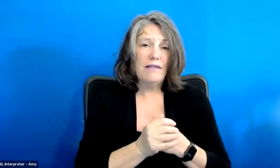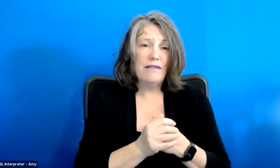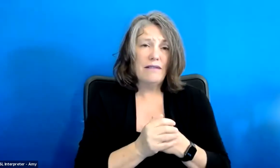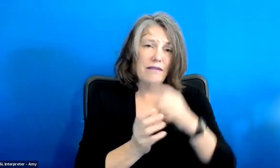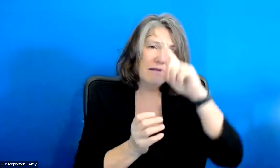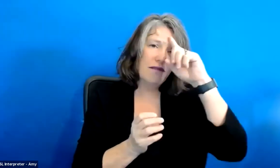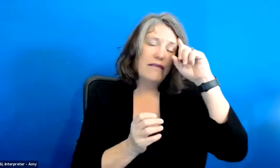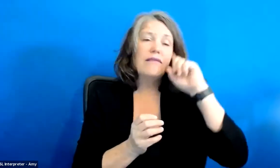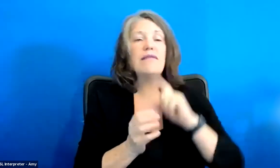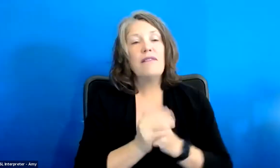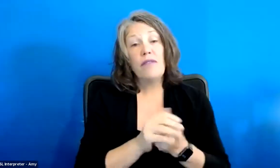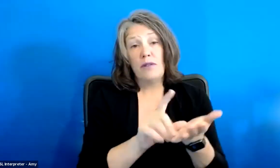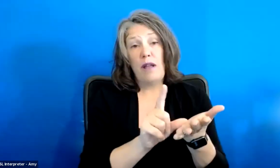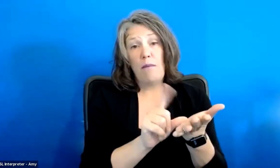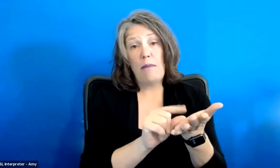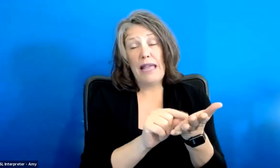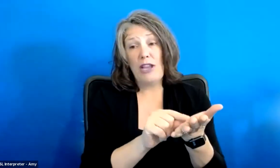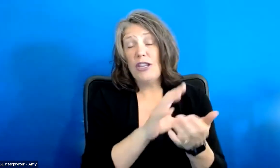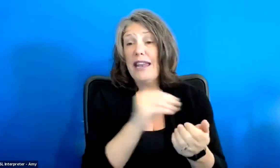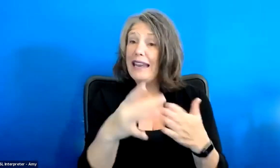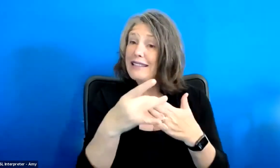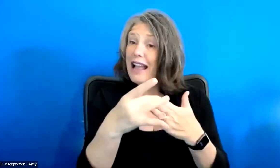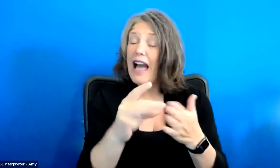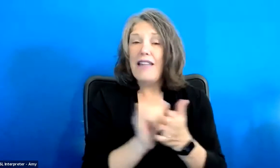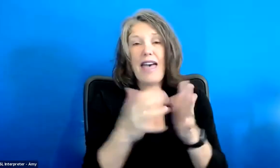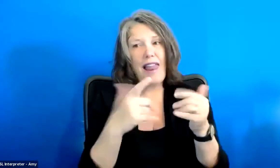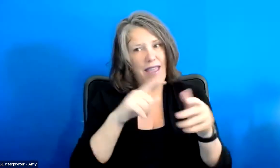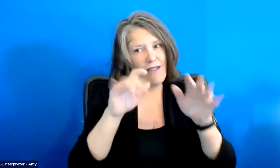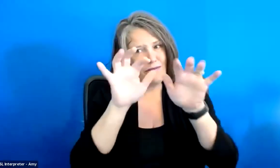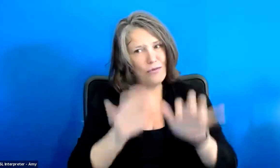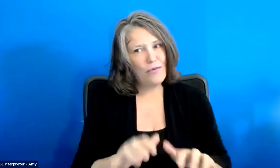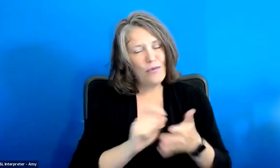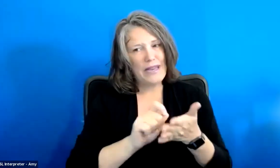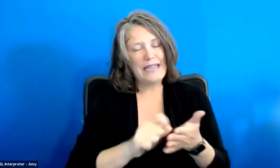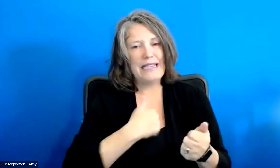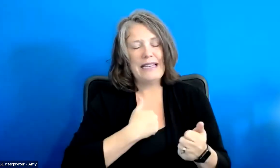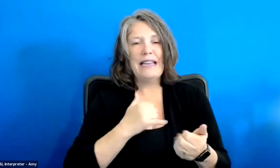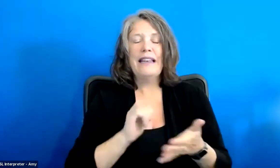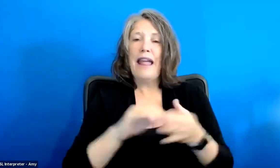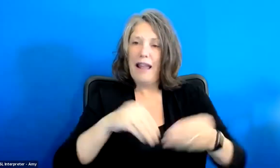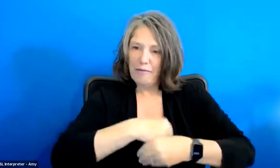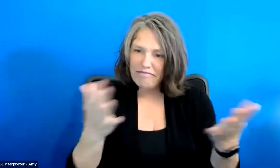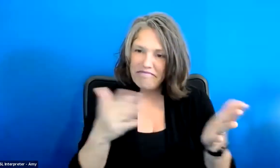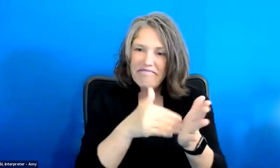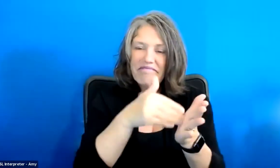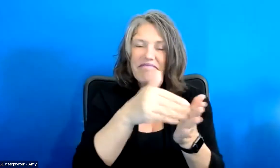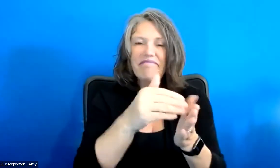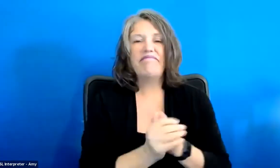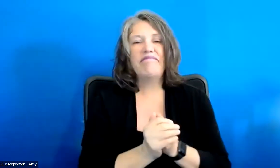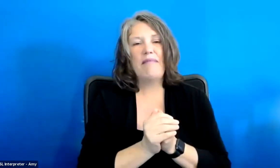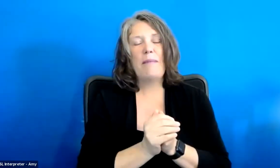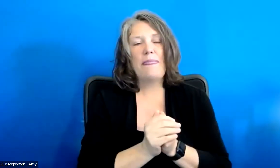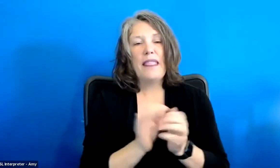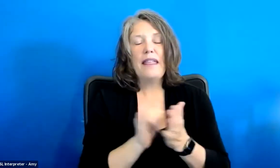publication, and it's a guide that I have written that I hand out quite a bit.